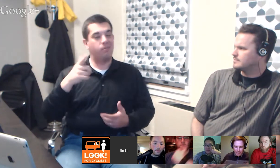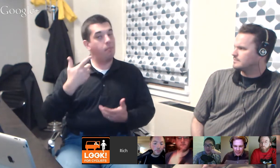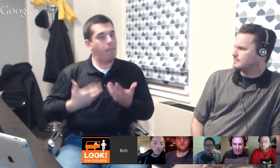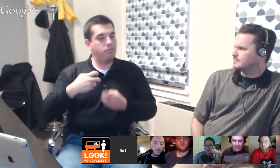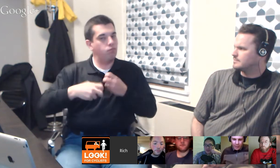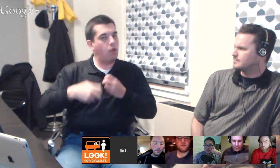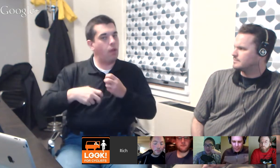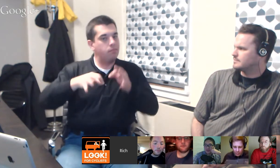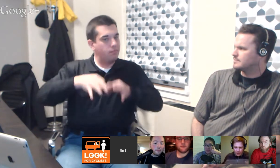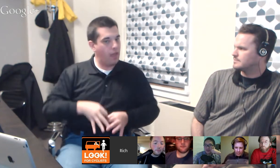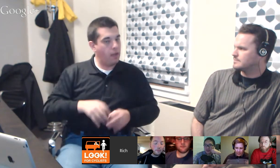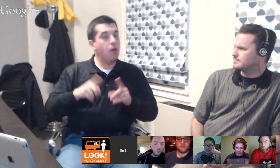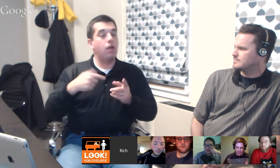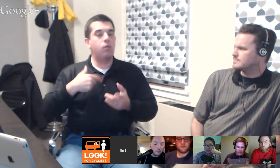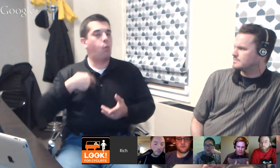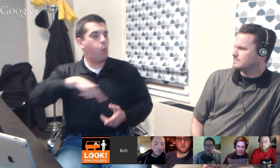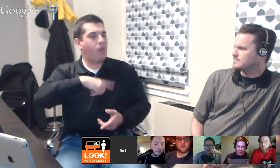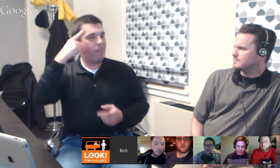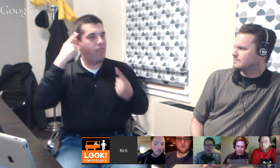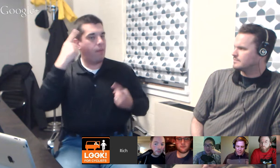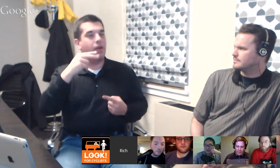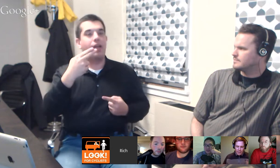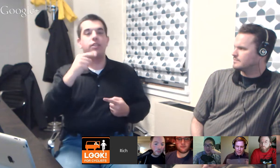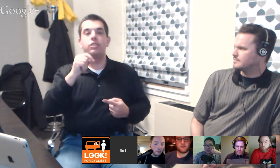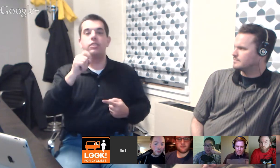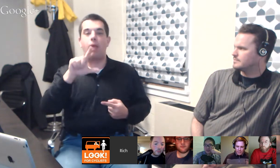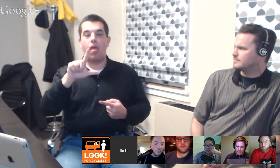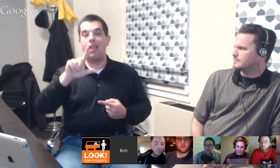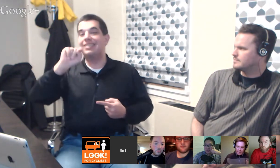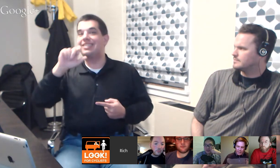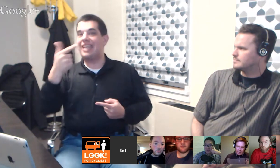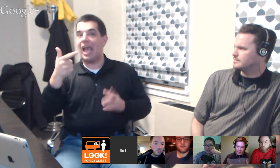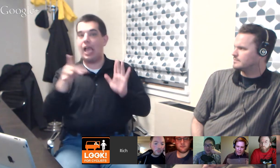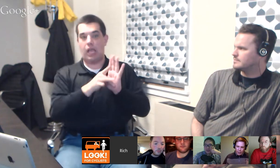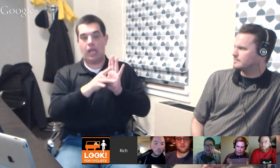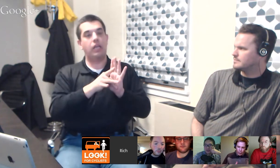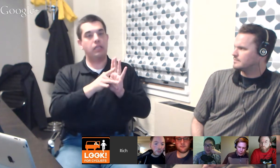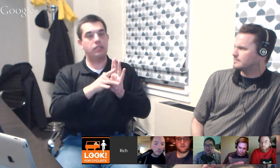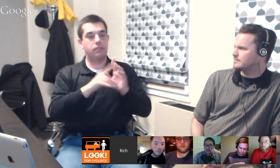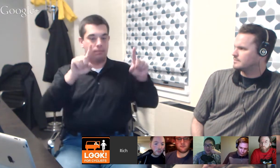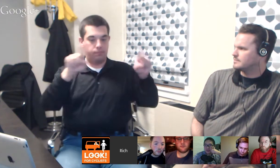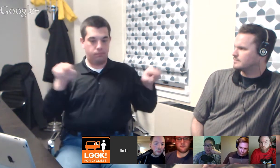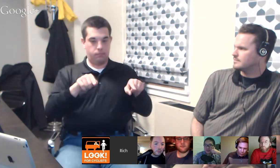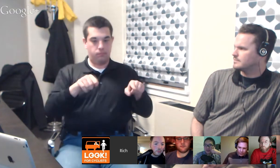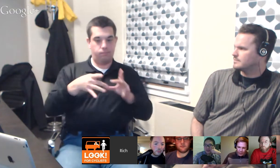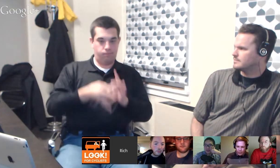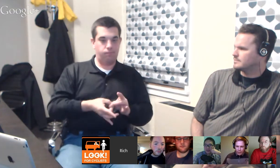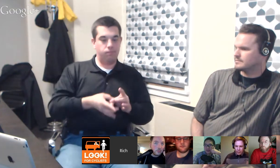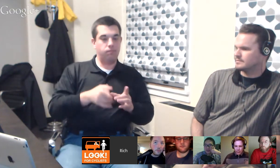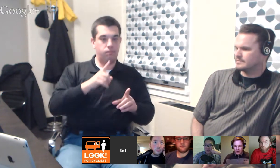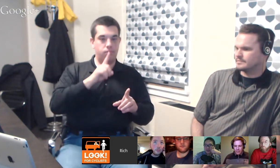it, but we think about HTML tags actually connoting